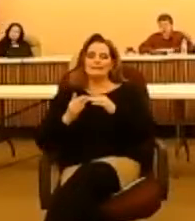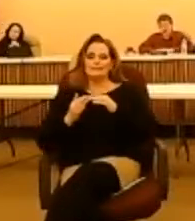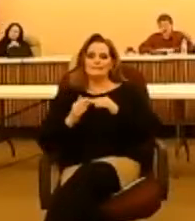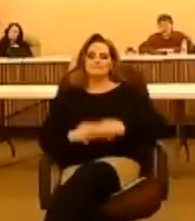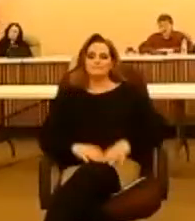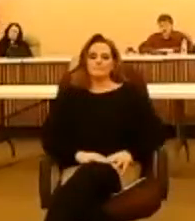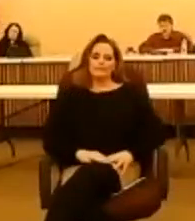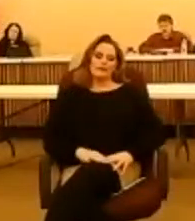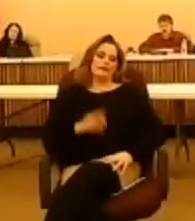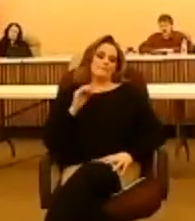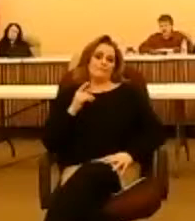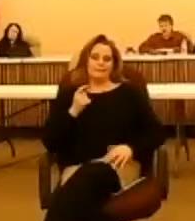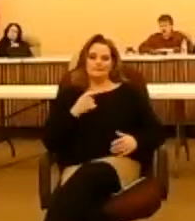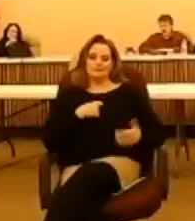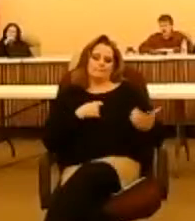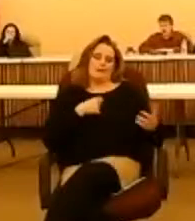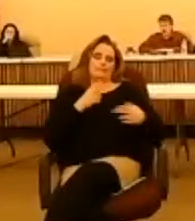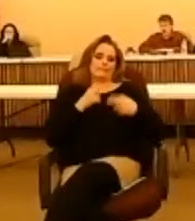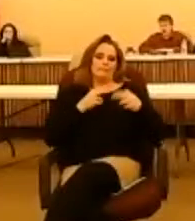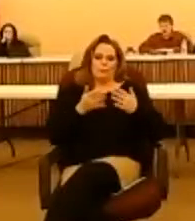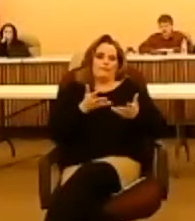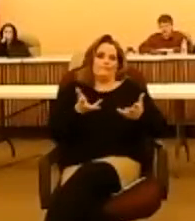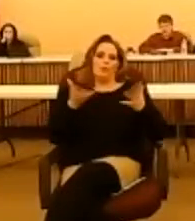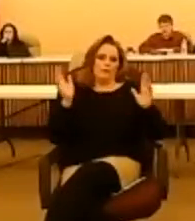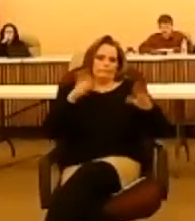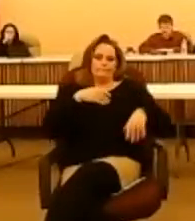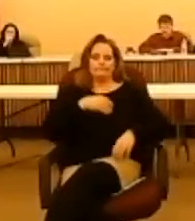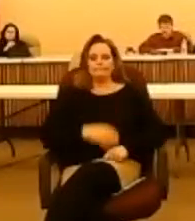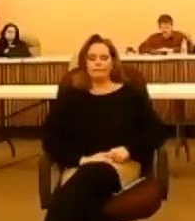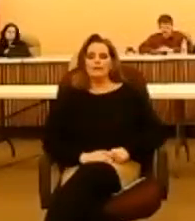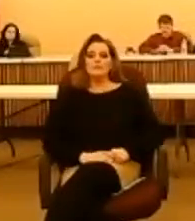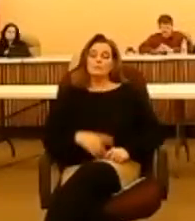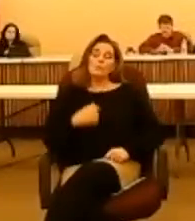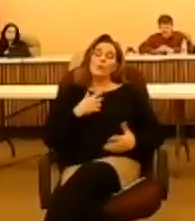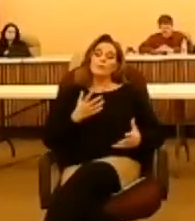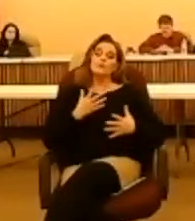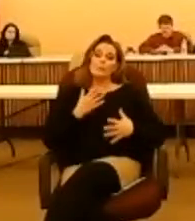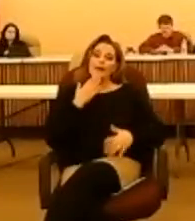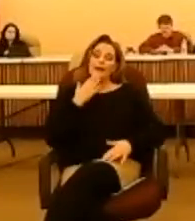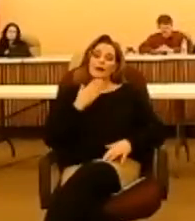it whatever height you want it. So, I would like to thank